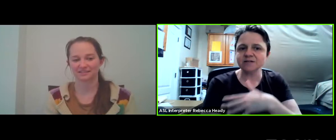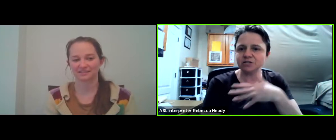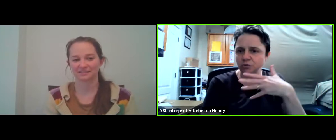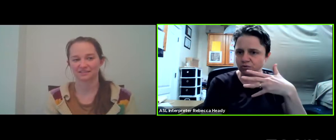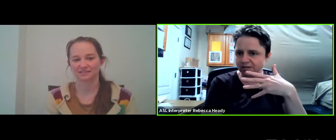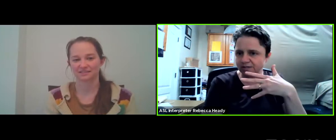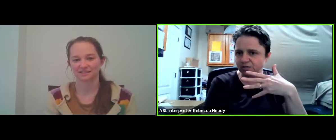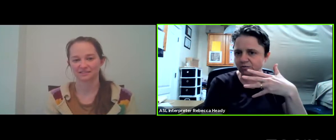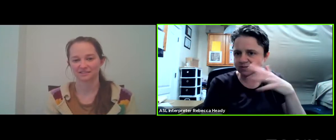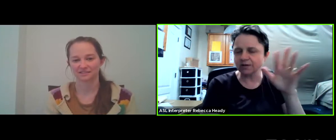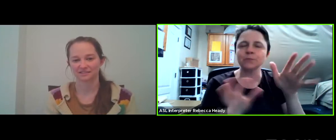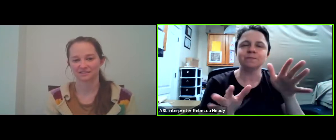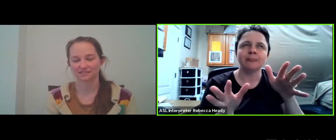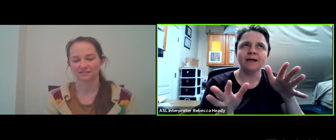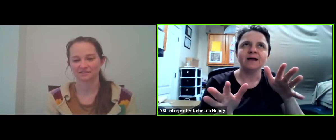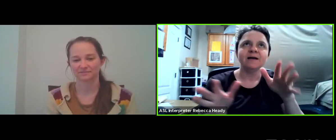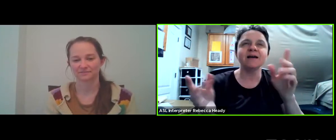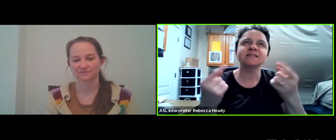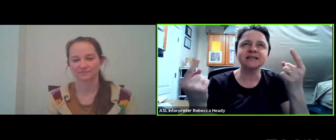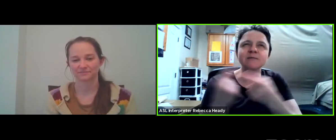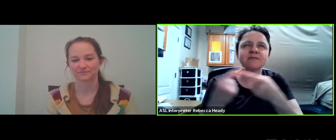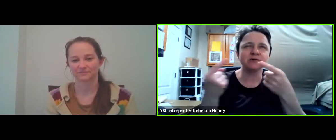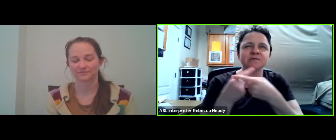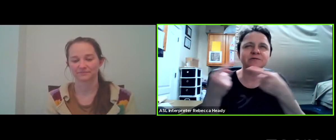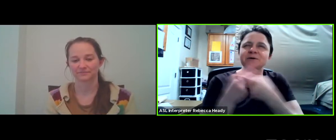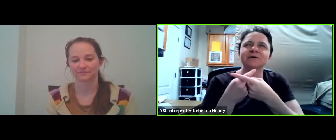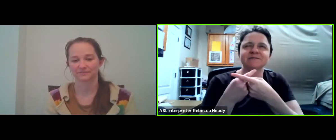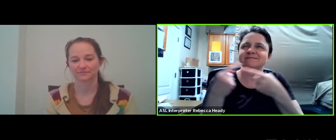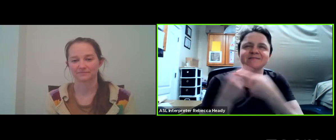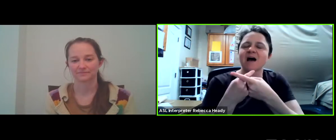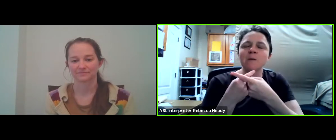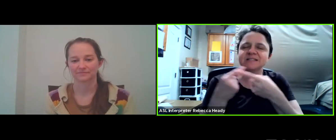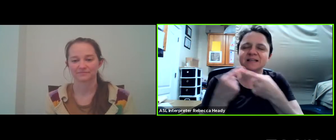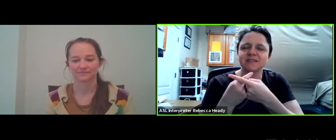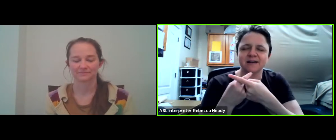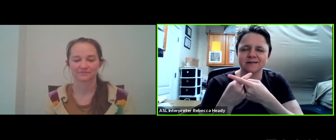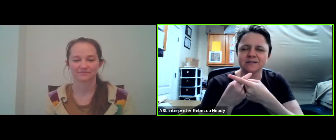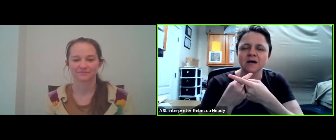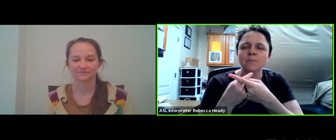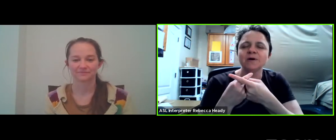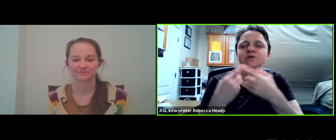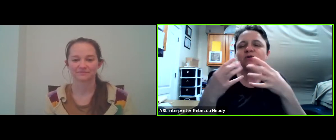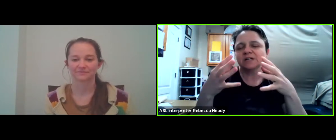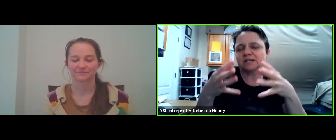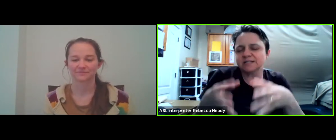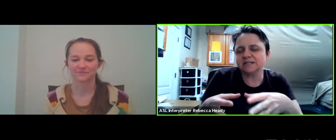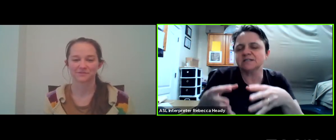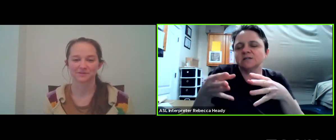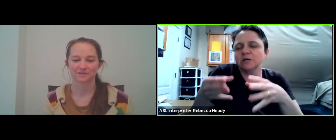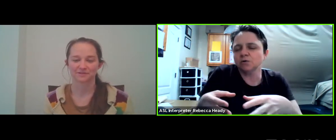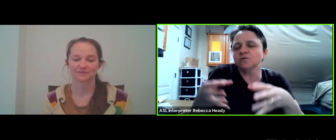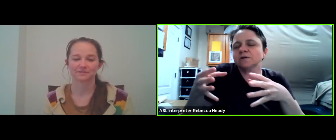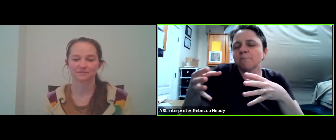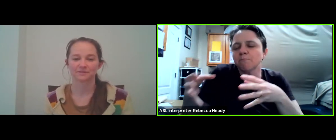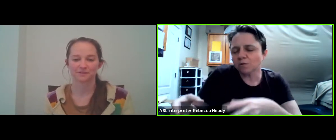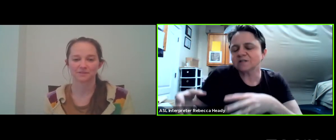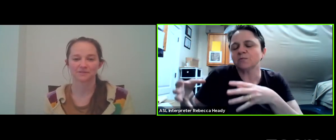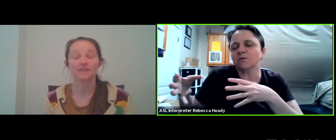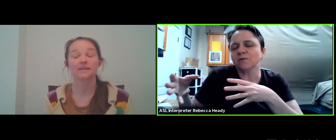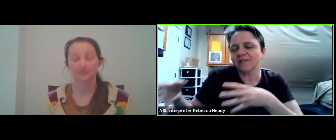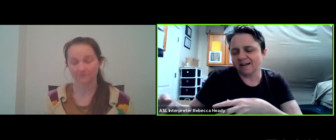consistently and so they seem like they're opposite things, but you could consistently